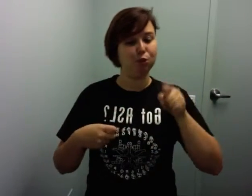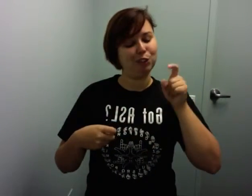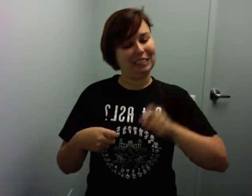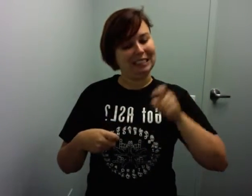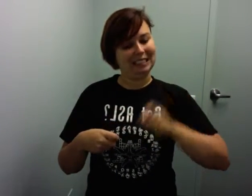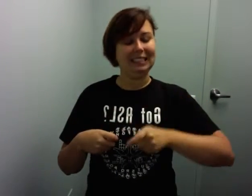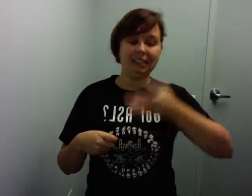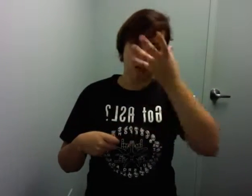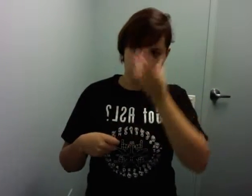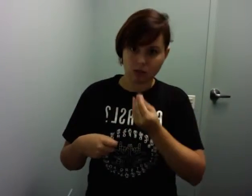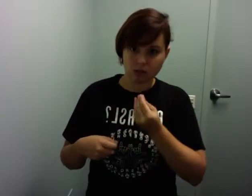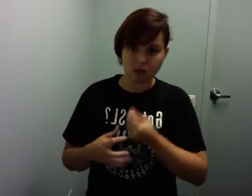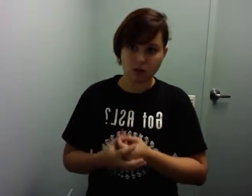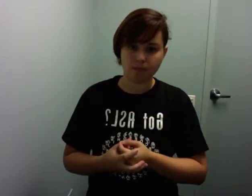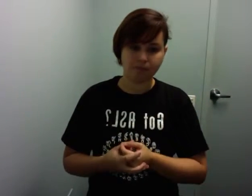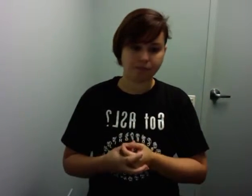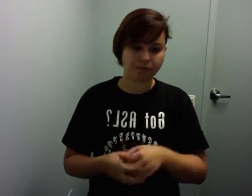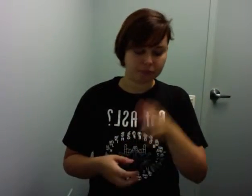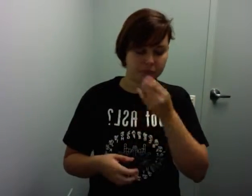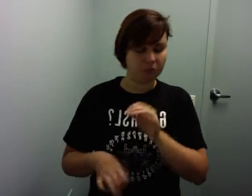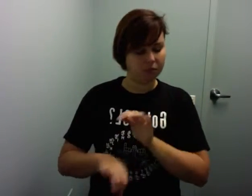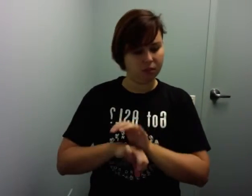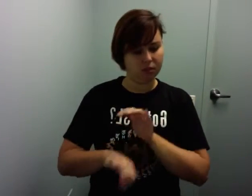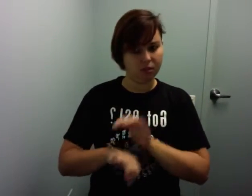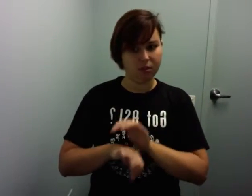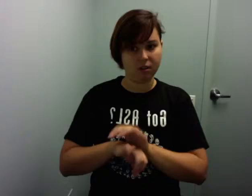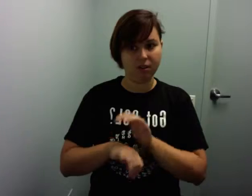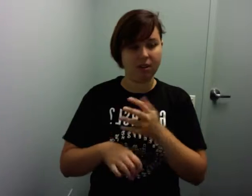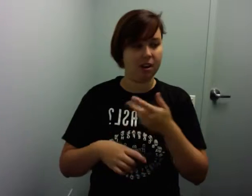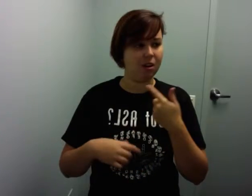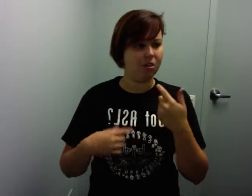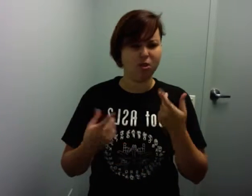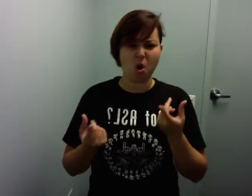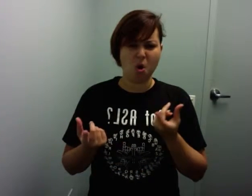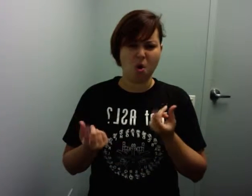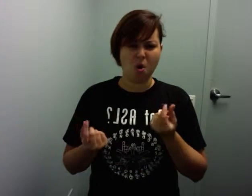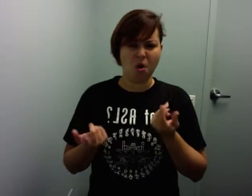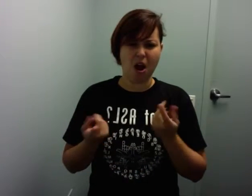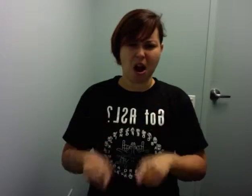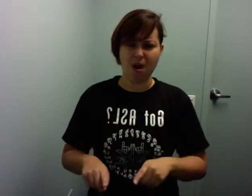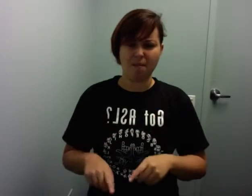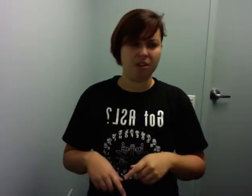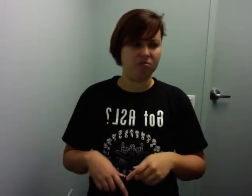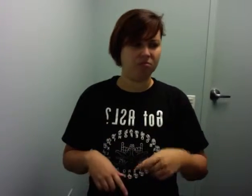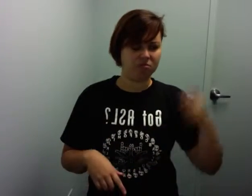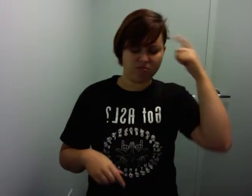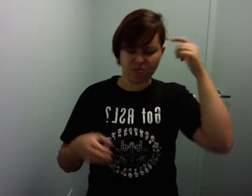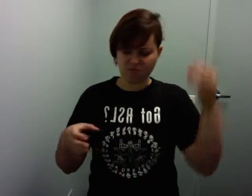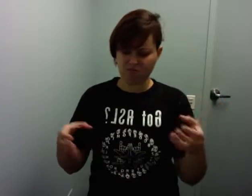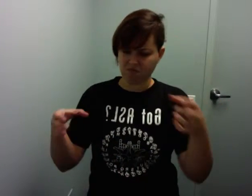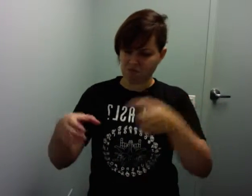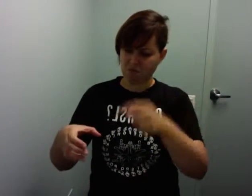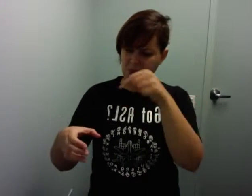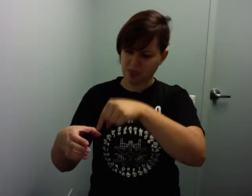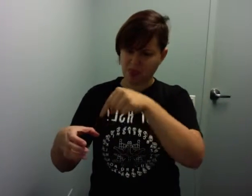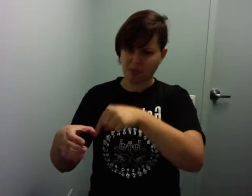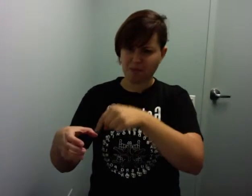night enhances our creativity. And what seems to be going on is that in the brain, those neural connections that are important,